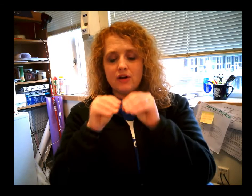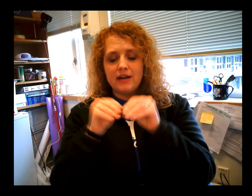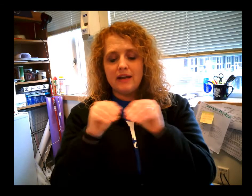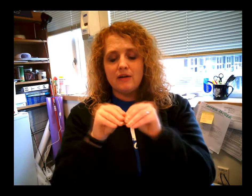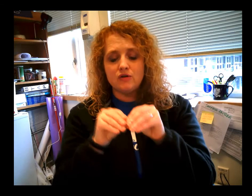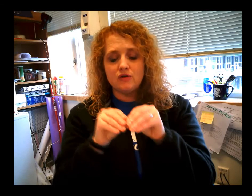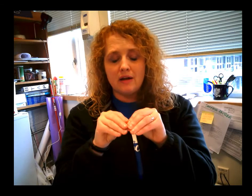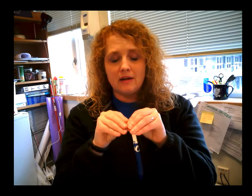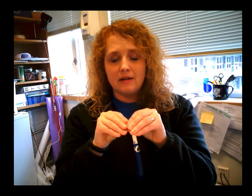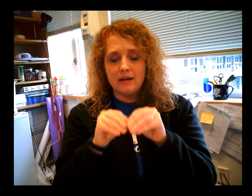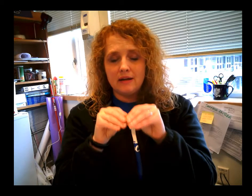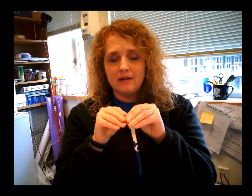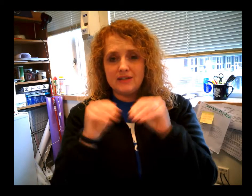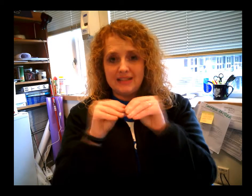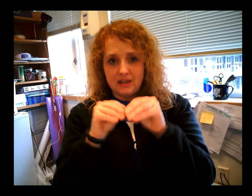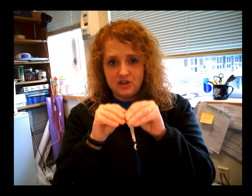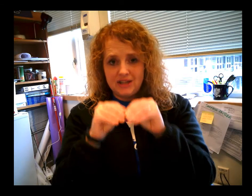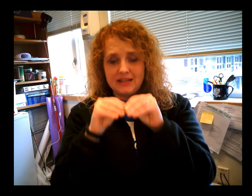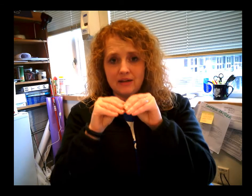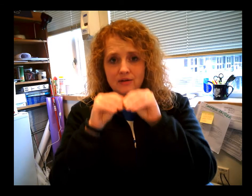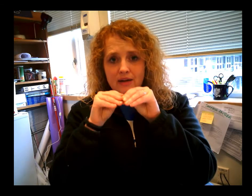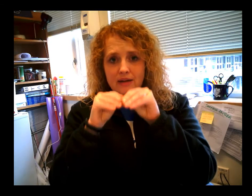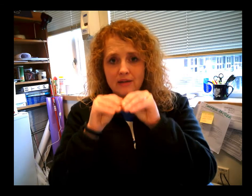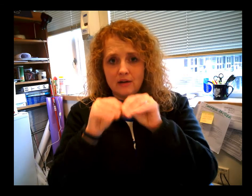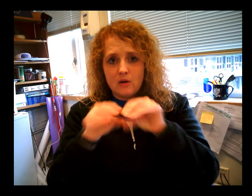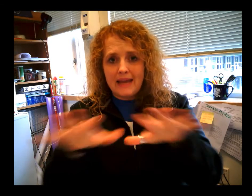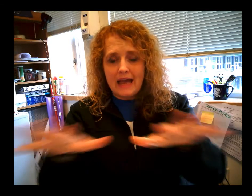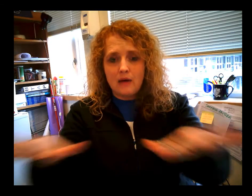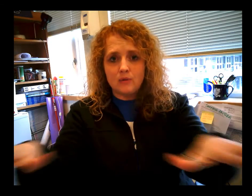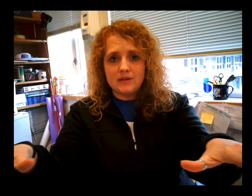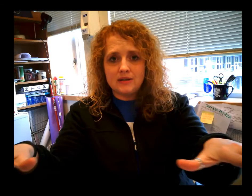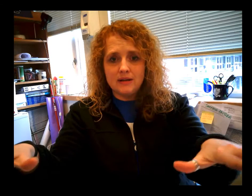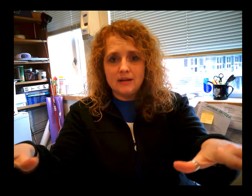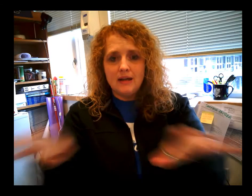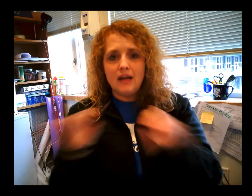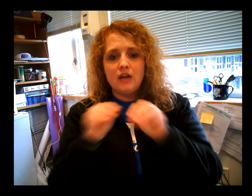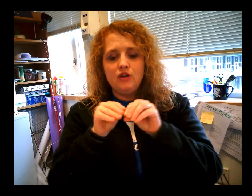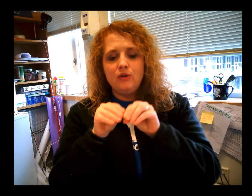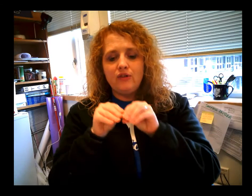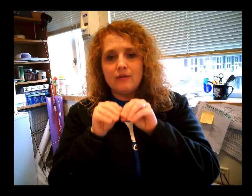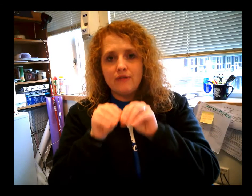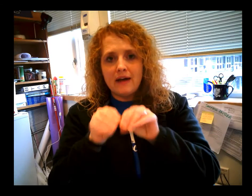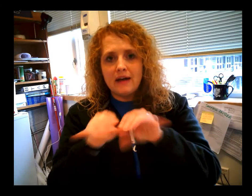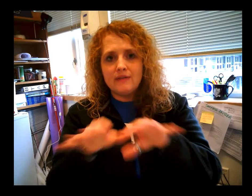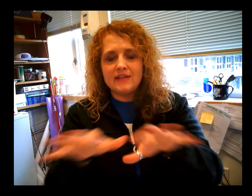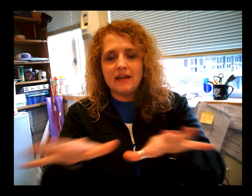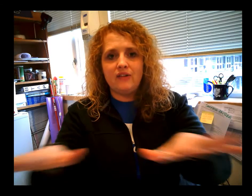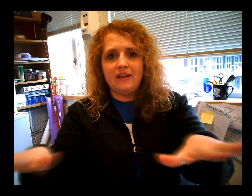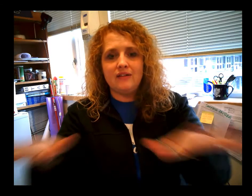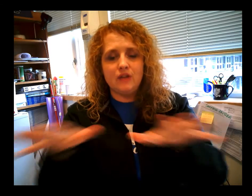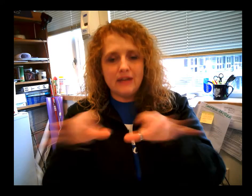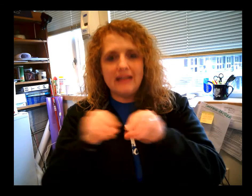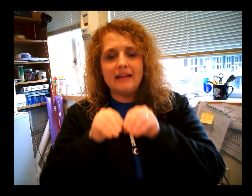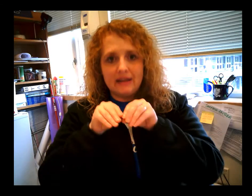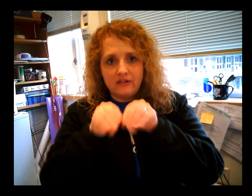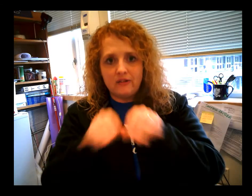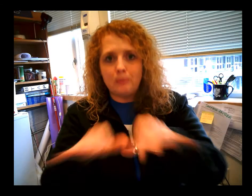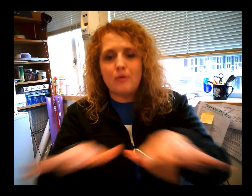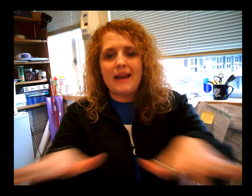starting touching together and then going out, and using the fives as it looking like it's spreading